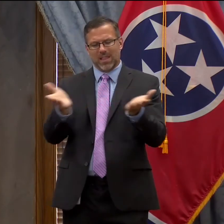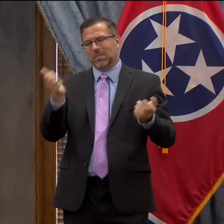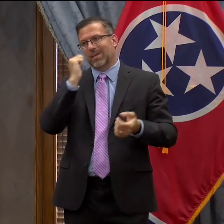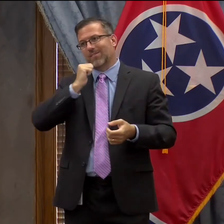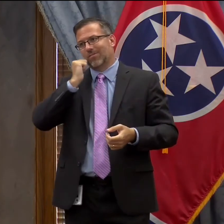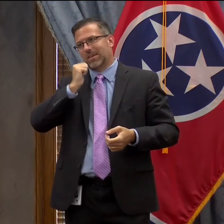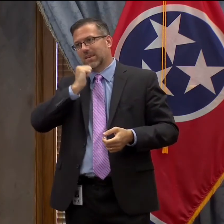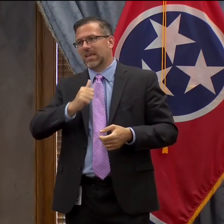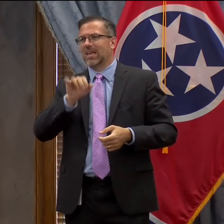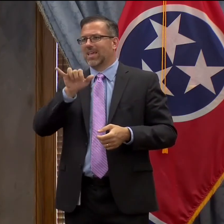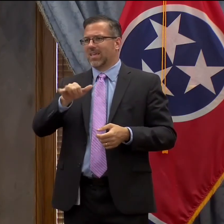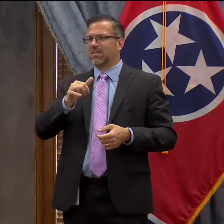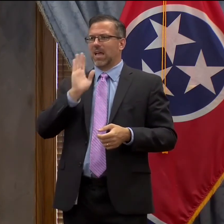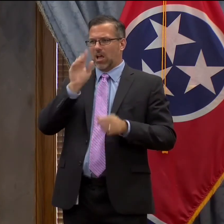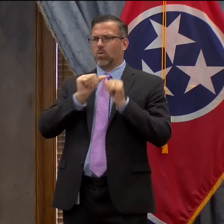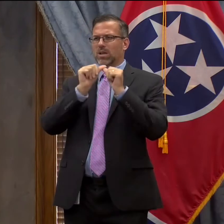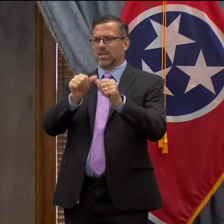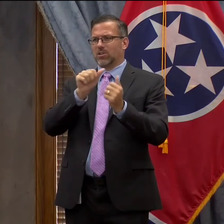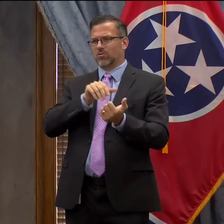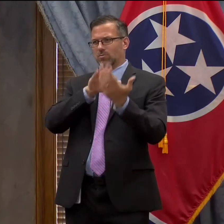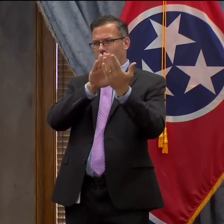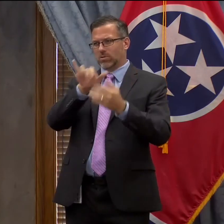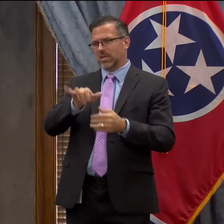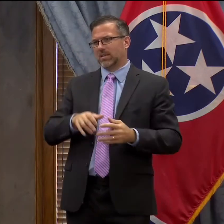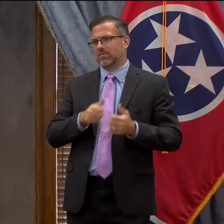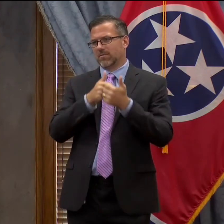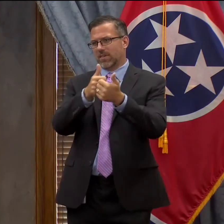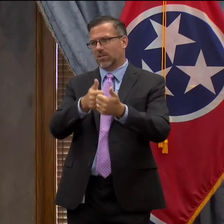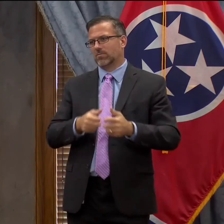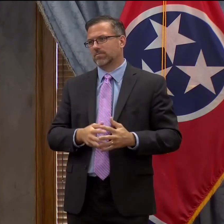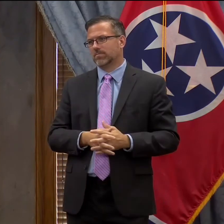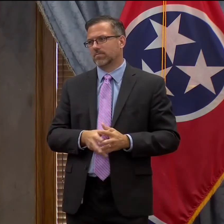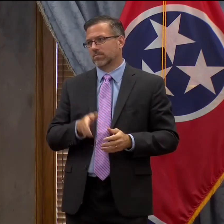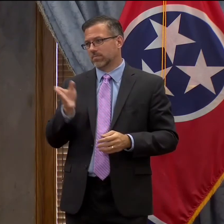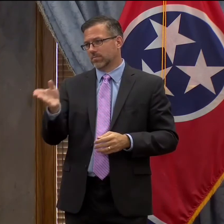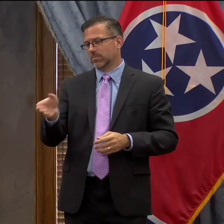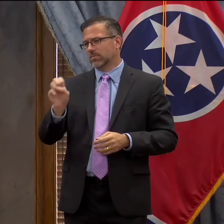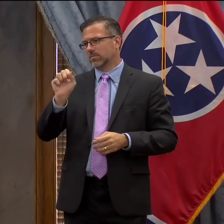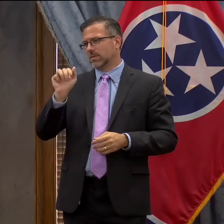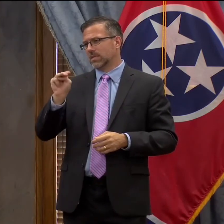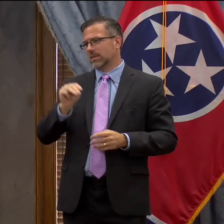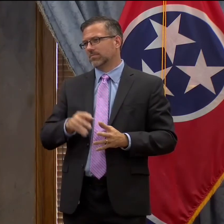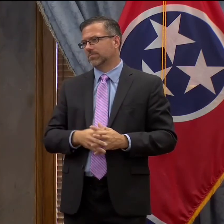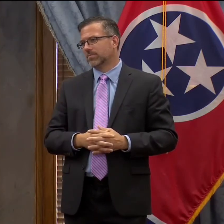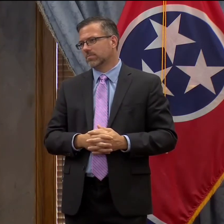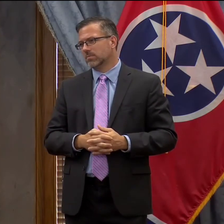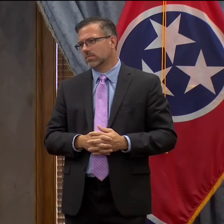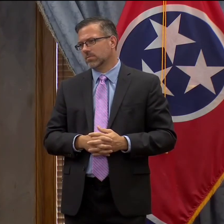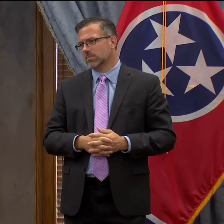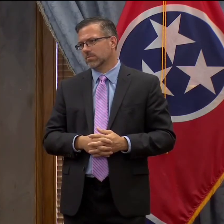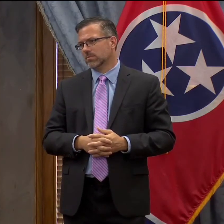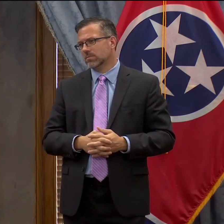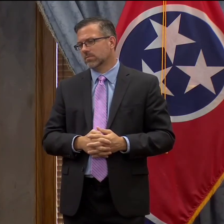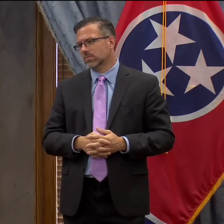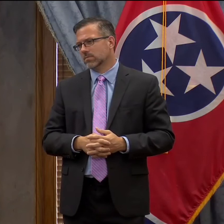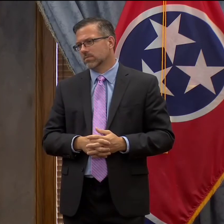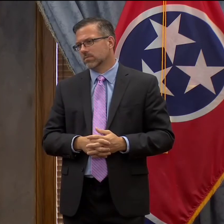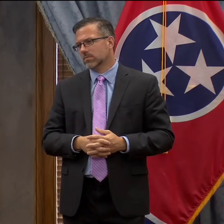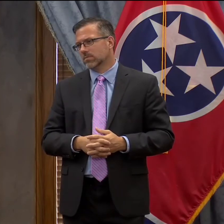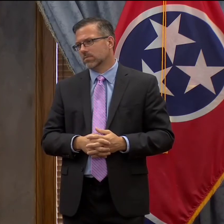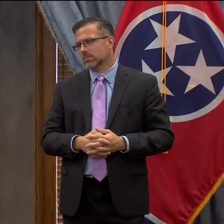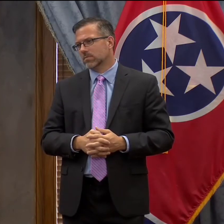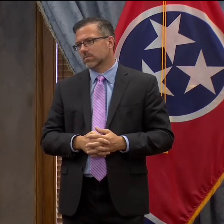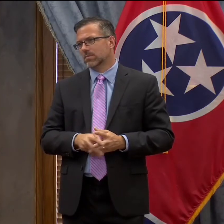approach, and that's the direction I'll continue to take. Sam? Governor, you're a ECD